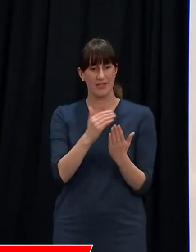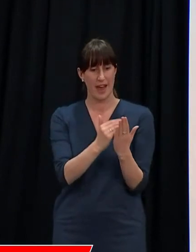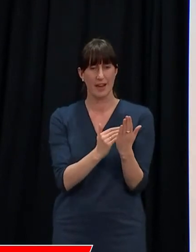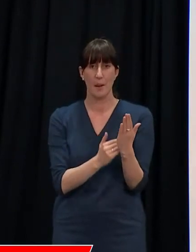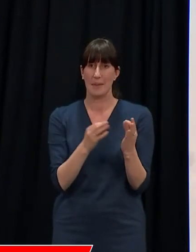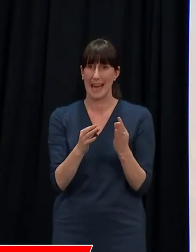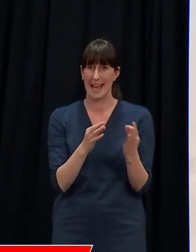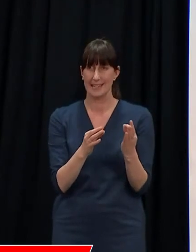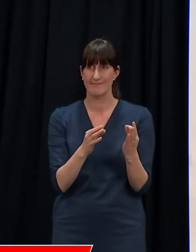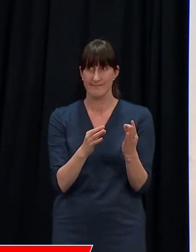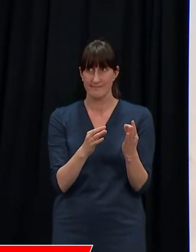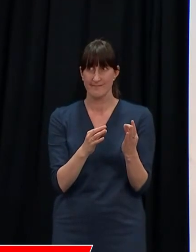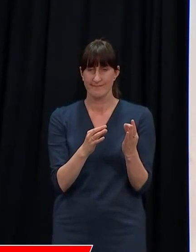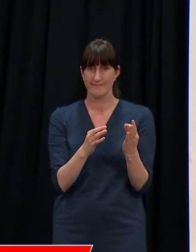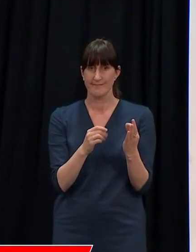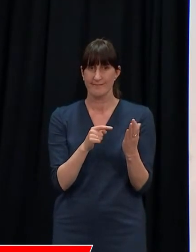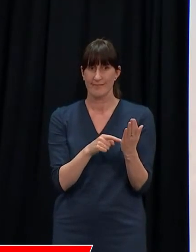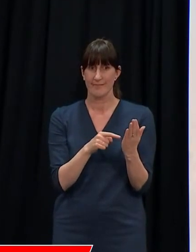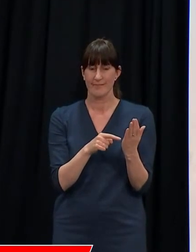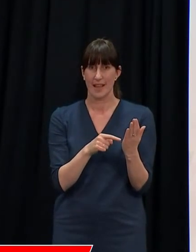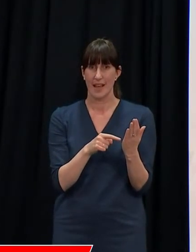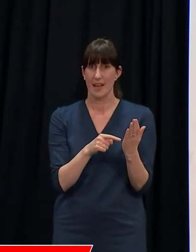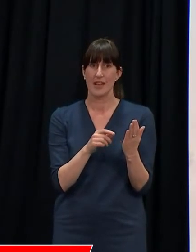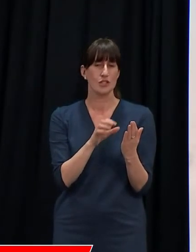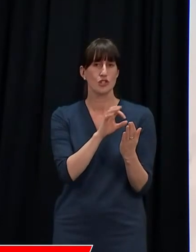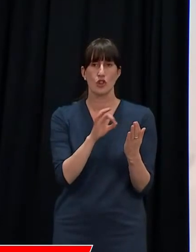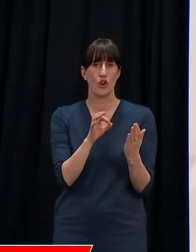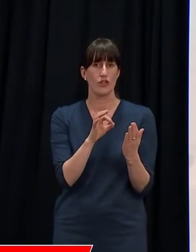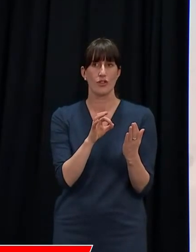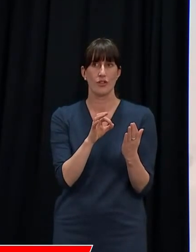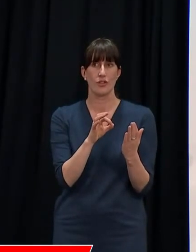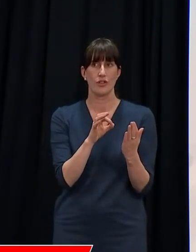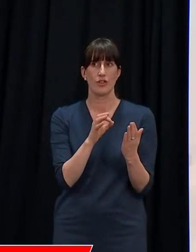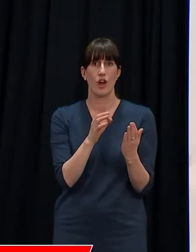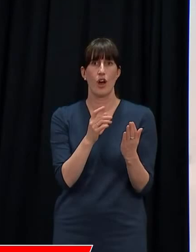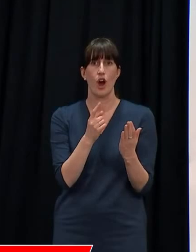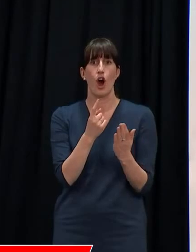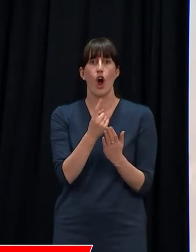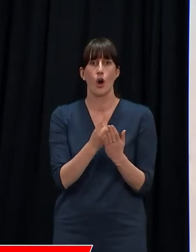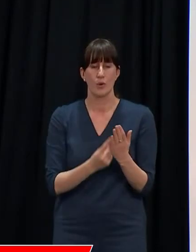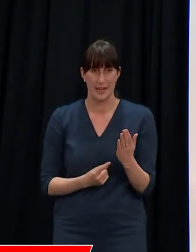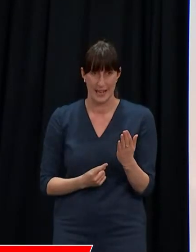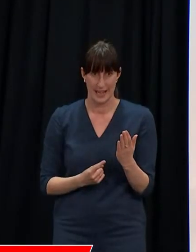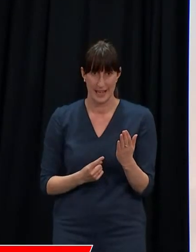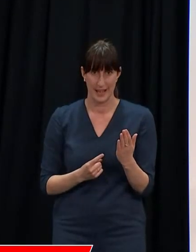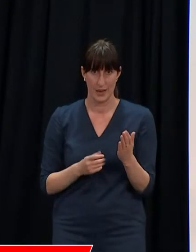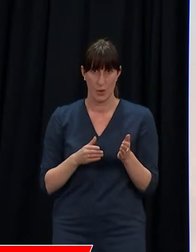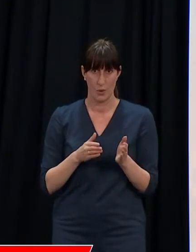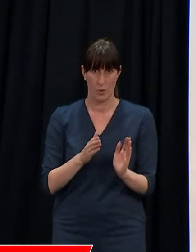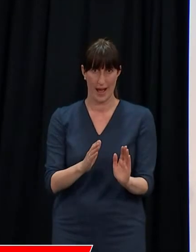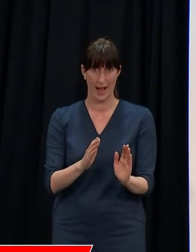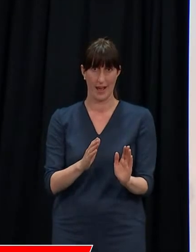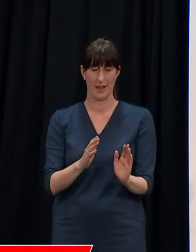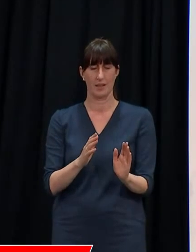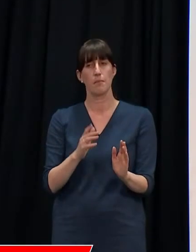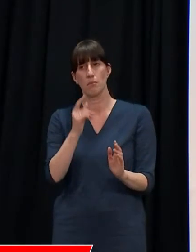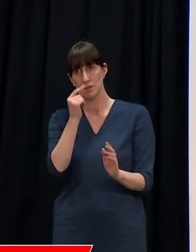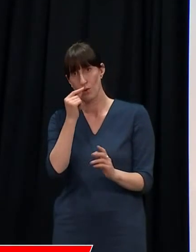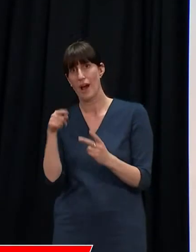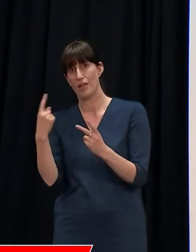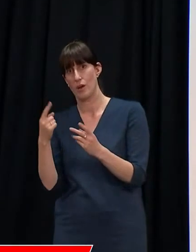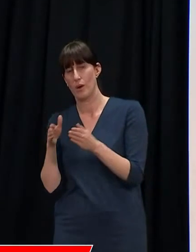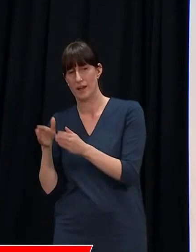whilst it may still have an ongoing role, is unlikely to be the only route in and out of the country in the medium to longer term. Jenna. People now